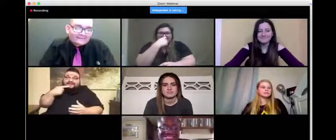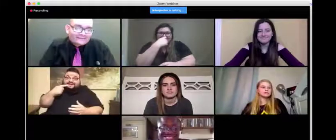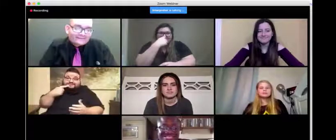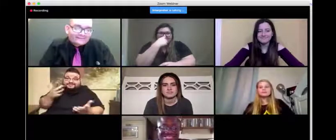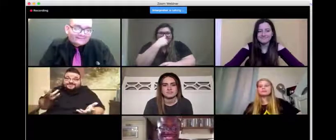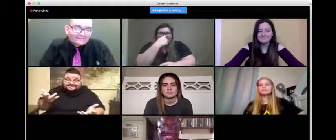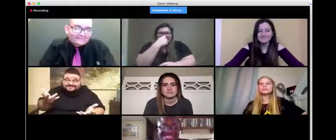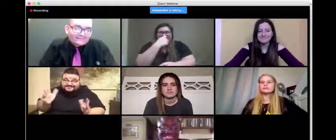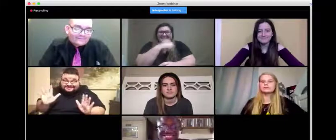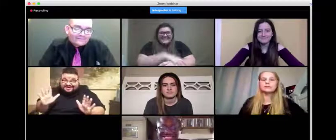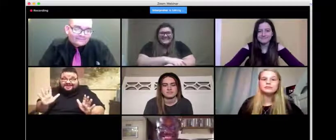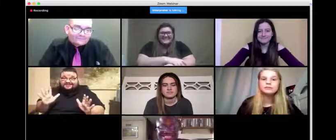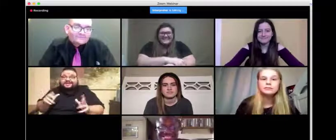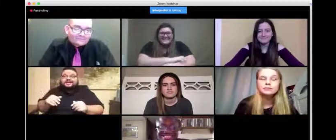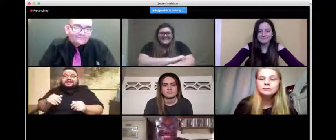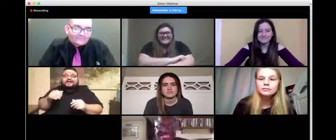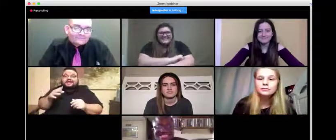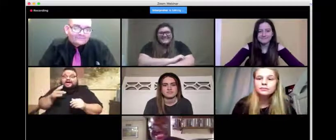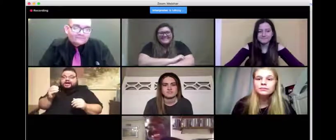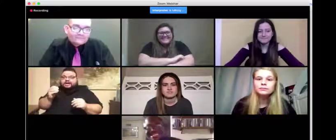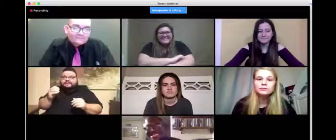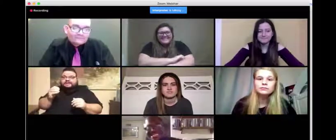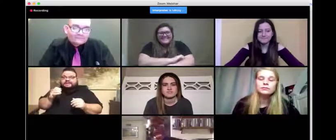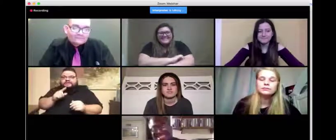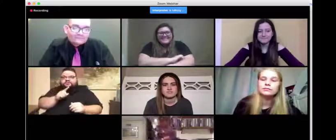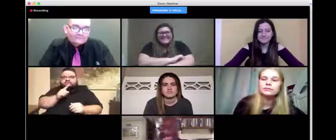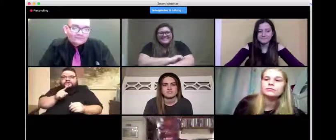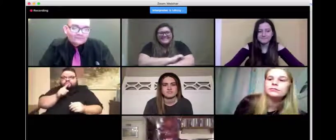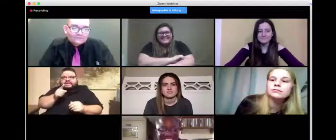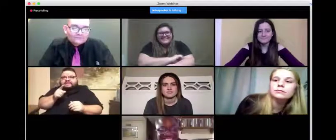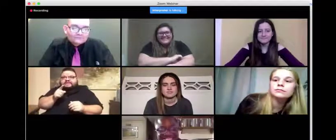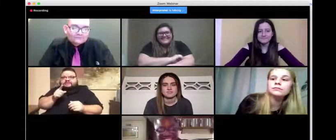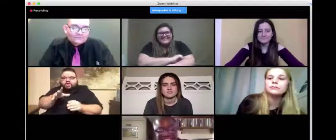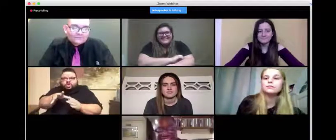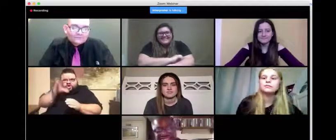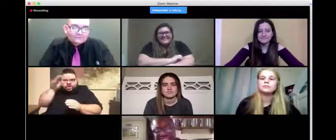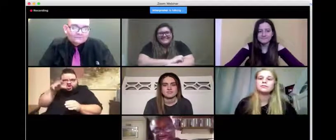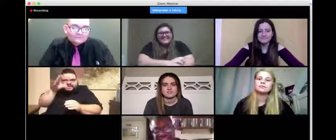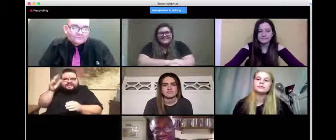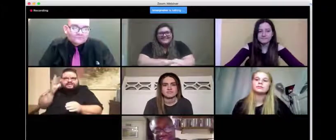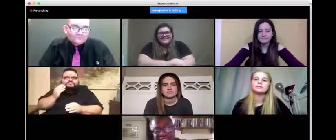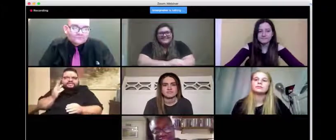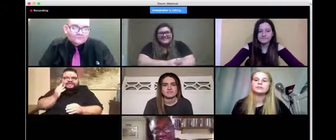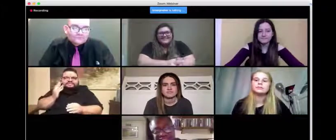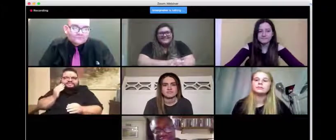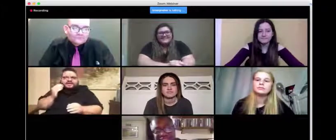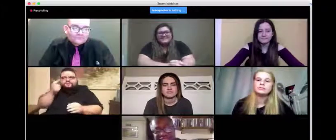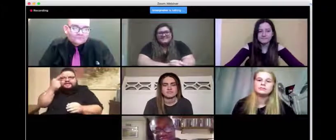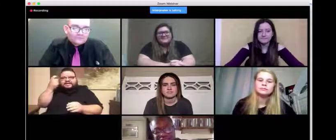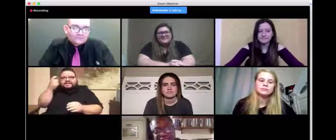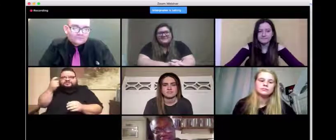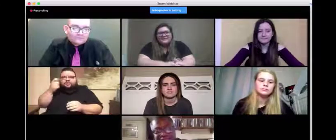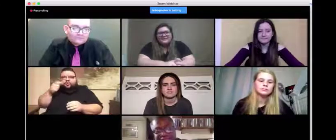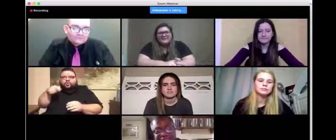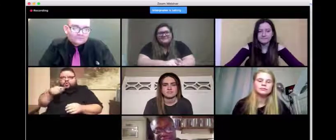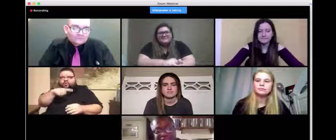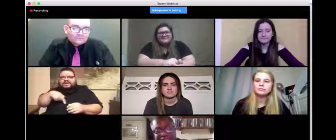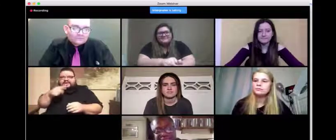It's really a learning experience, a tremendous learning experience that we've never seen. Now more and more